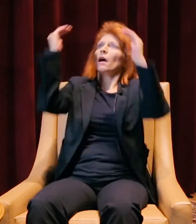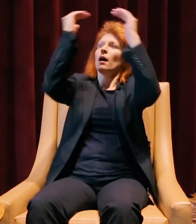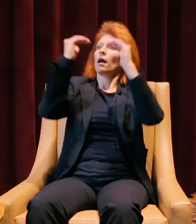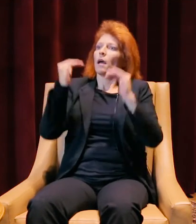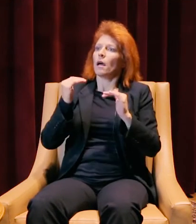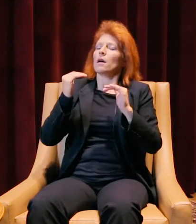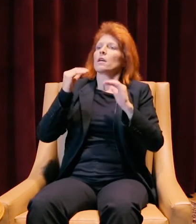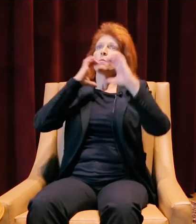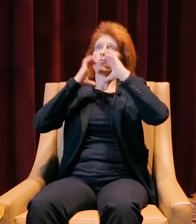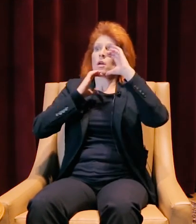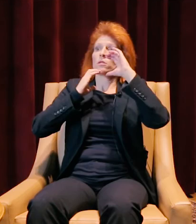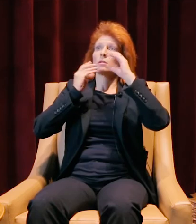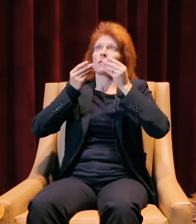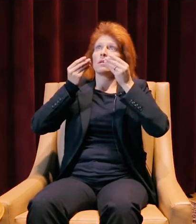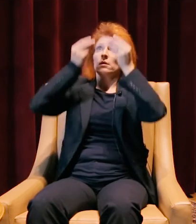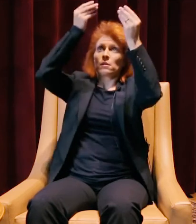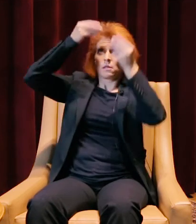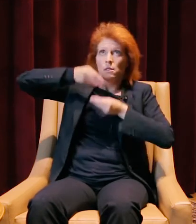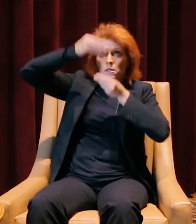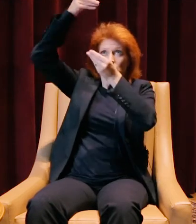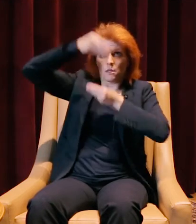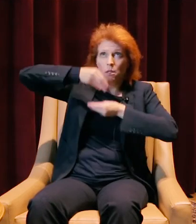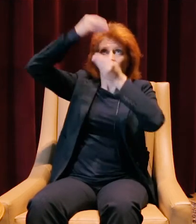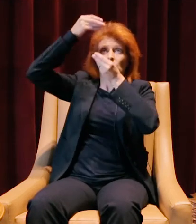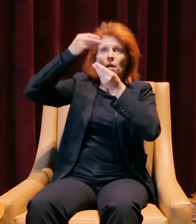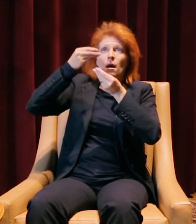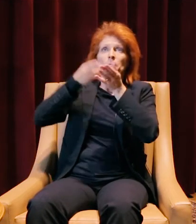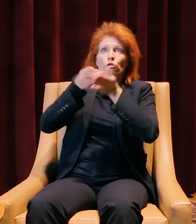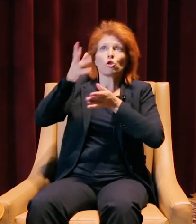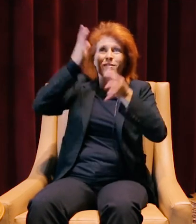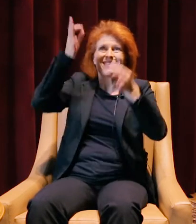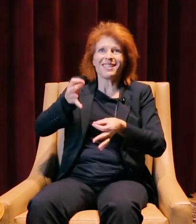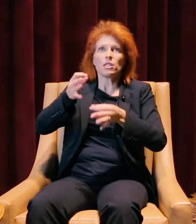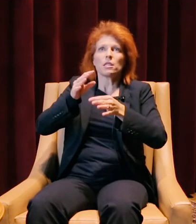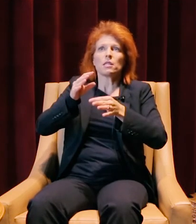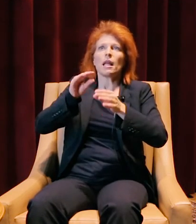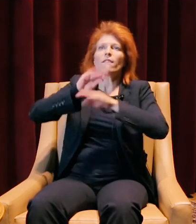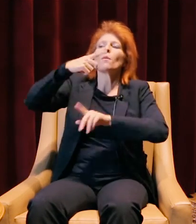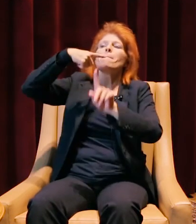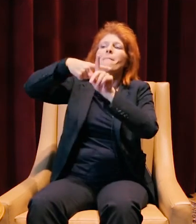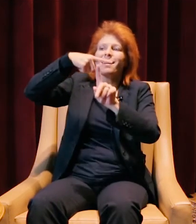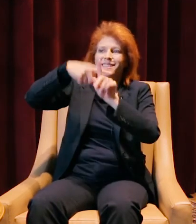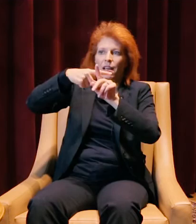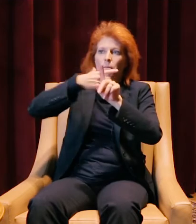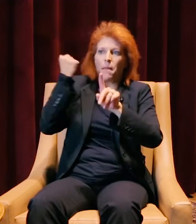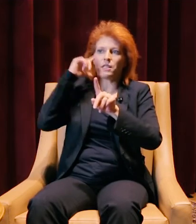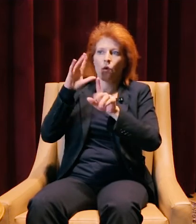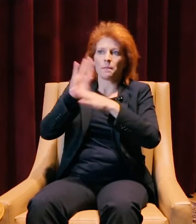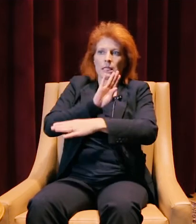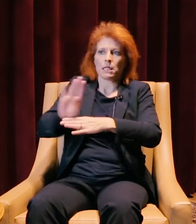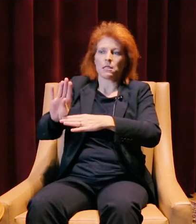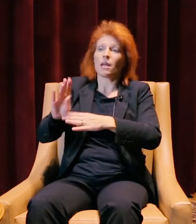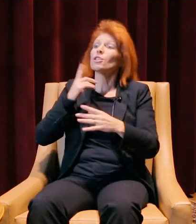people understand that the decisions you're making are really in the best interests of the organization. And people will agree with you. Often I